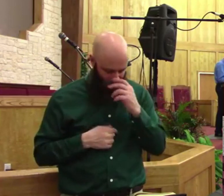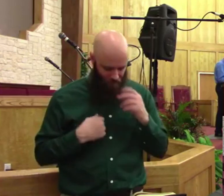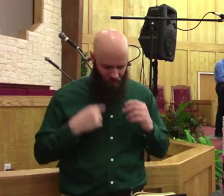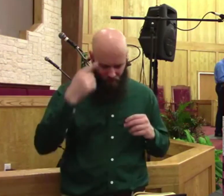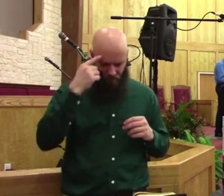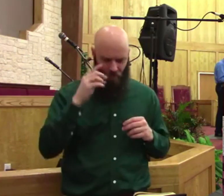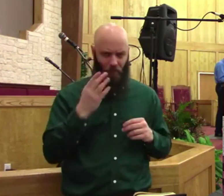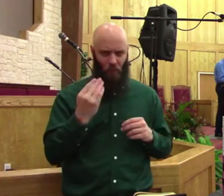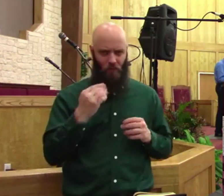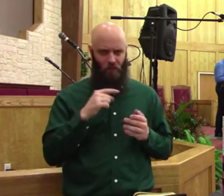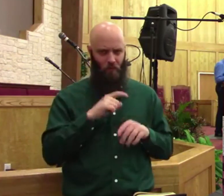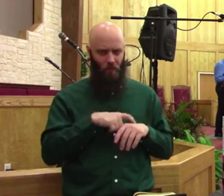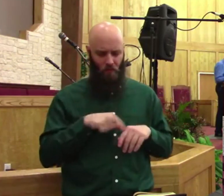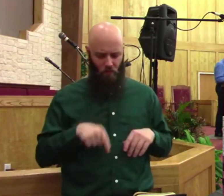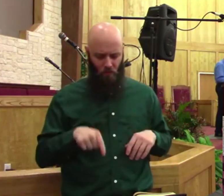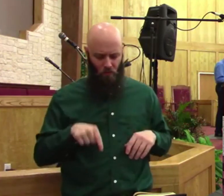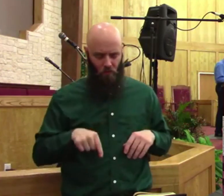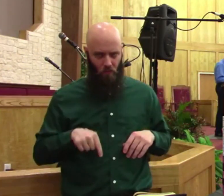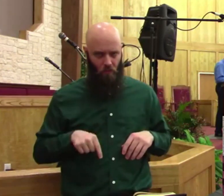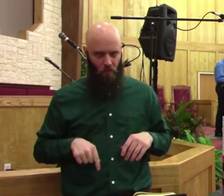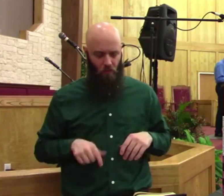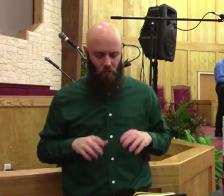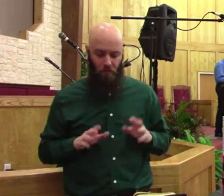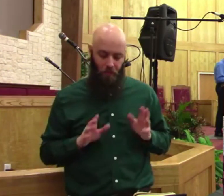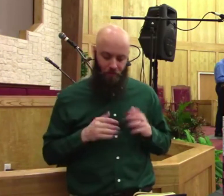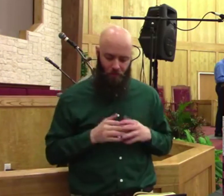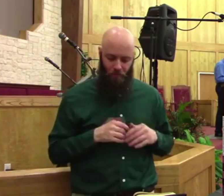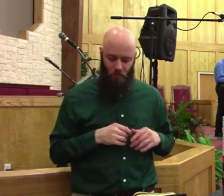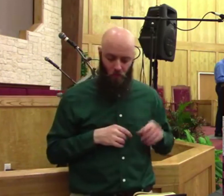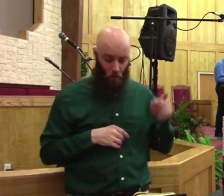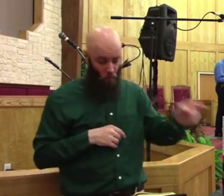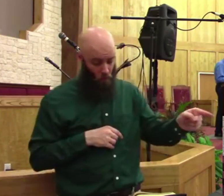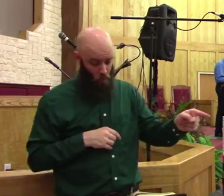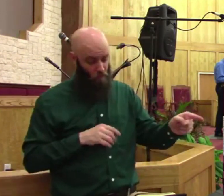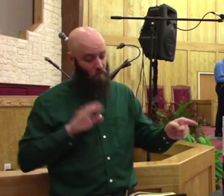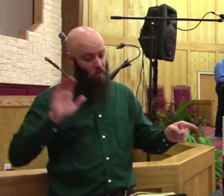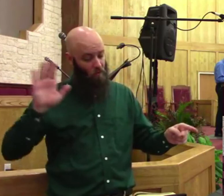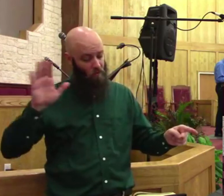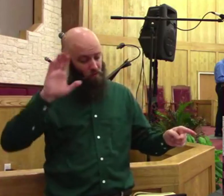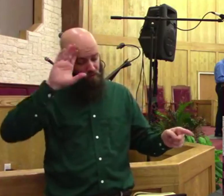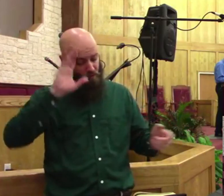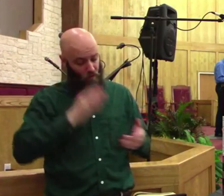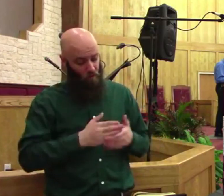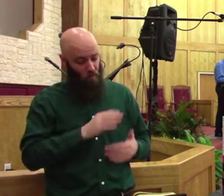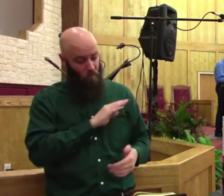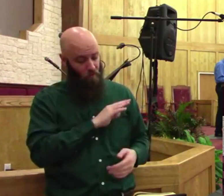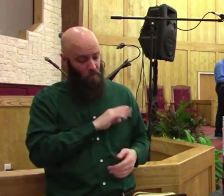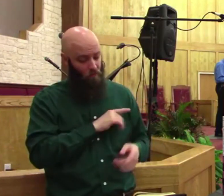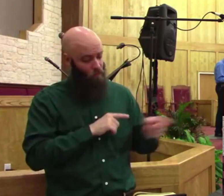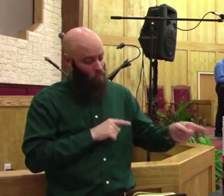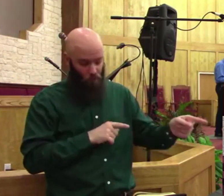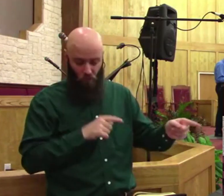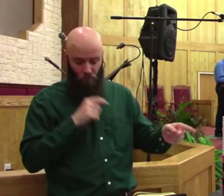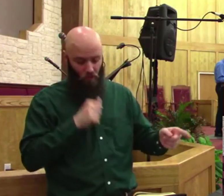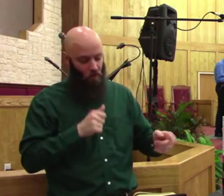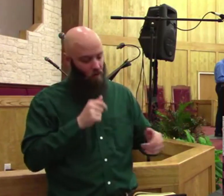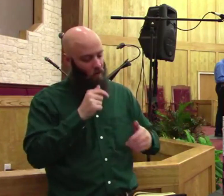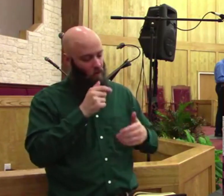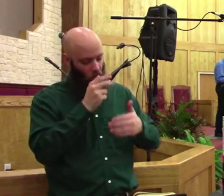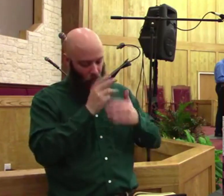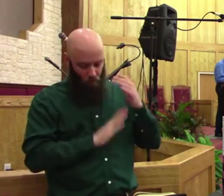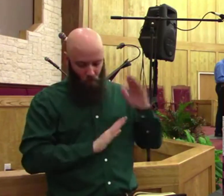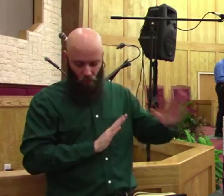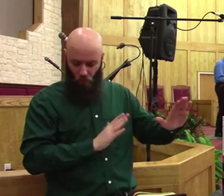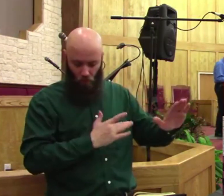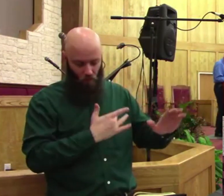count them, but it just kind of takes away from. And you, his son Belshazzar, have not humbled your heart, though you